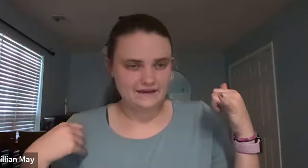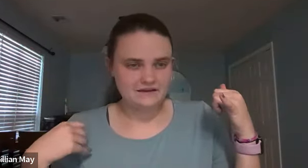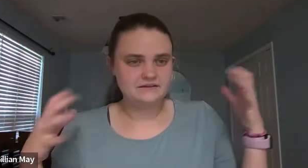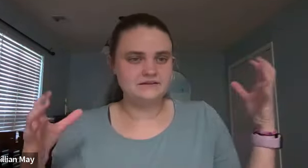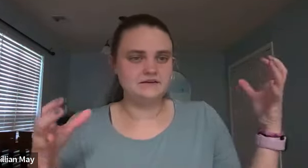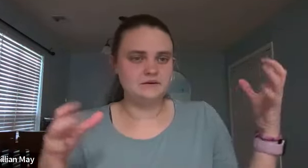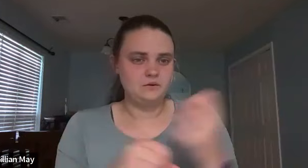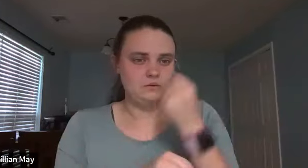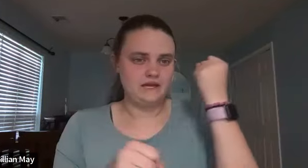win.